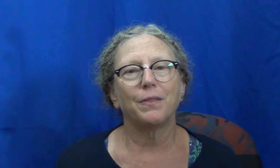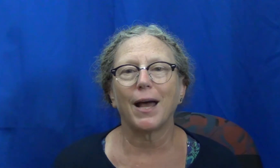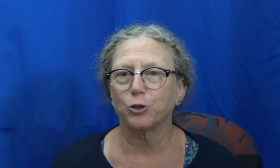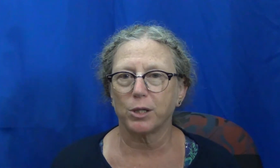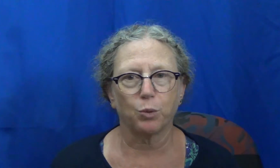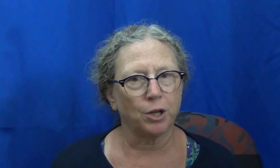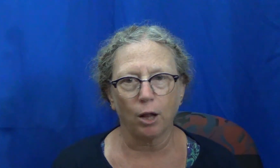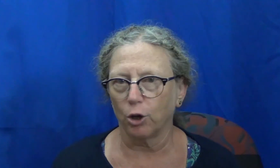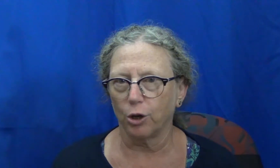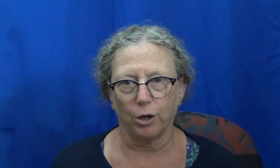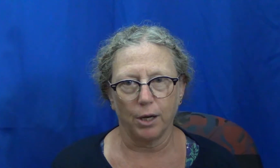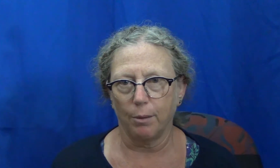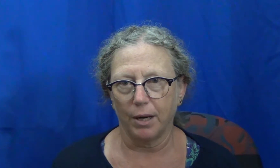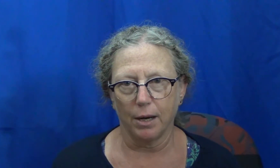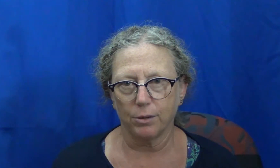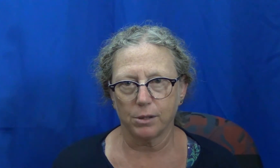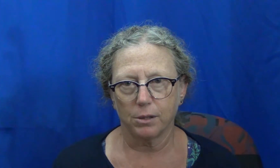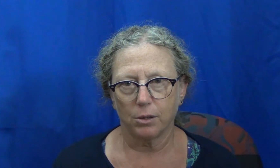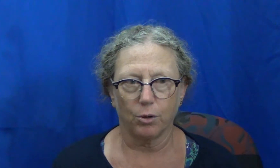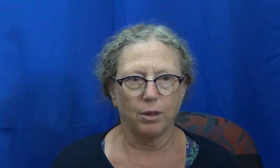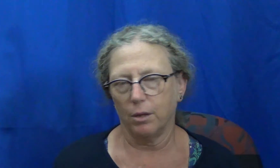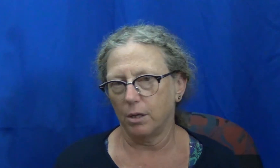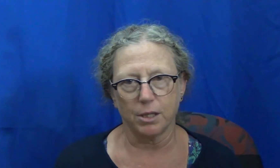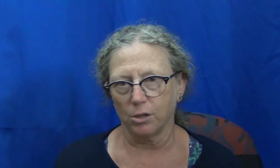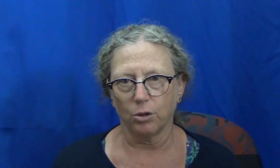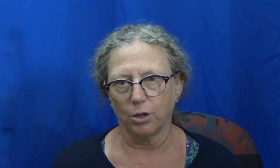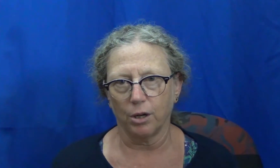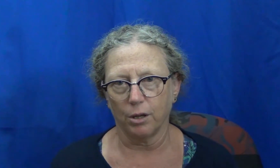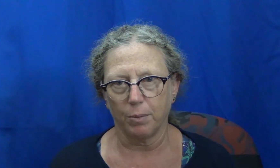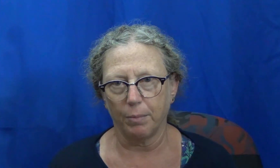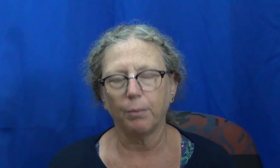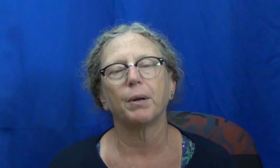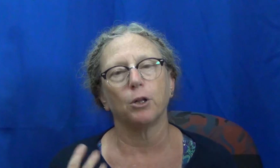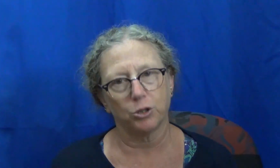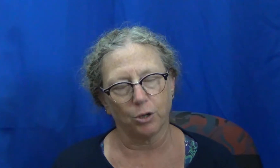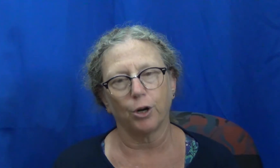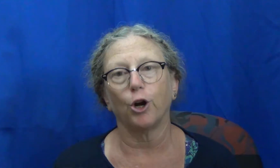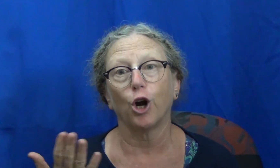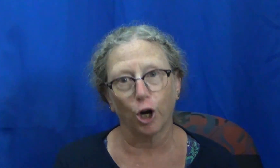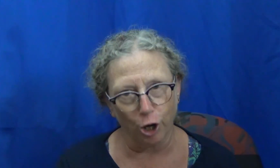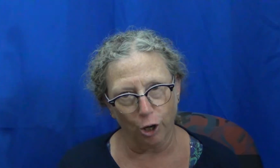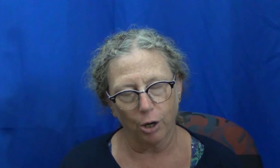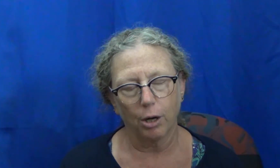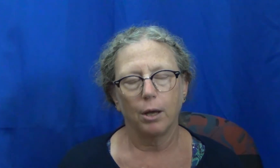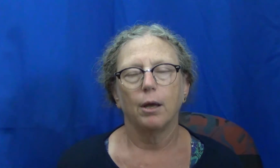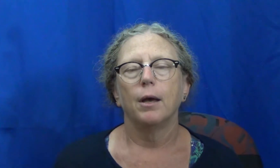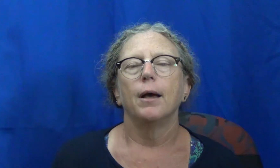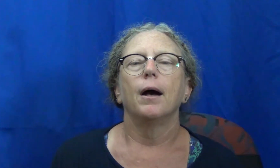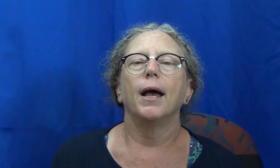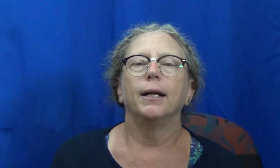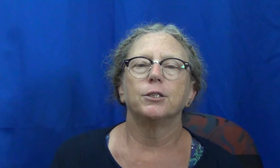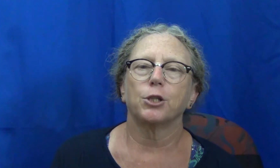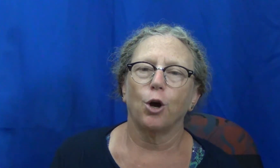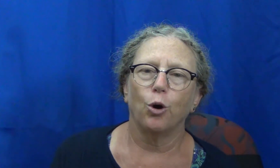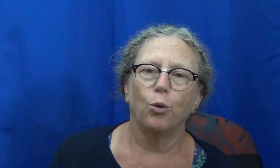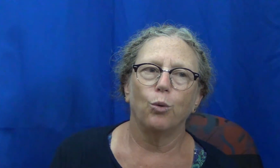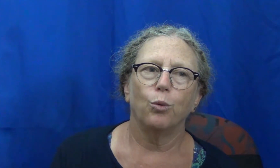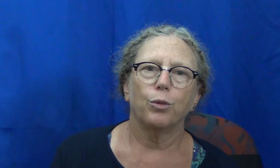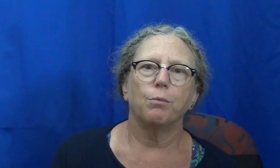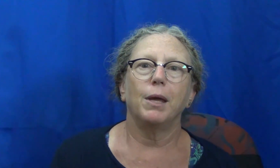that dress would not look good on anybody else, or it doesn't look good on other people, but it looks good on her. And so the meaning